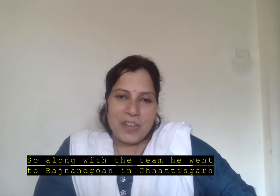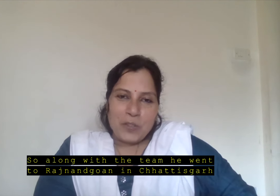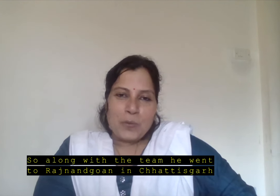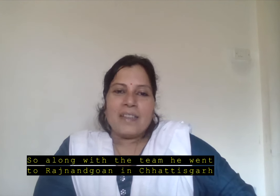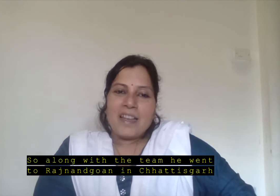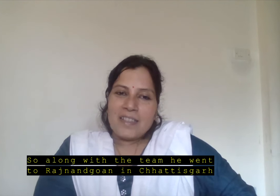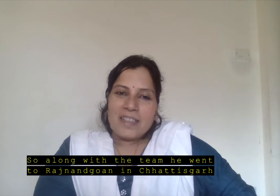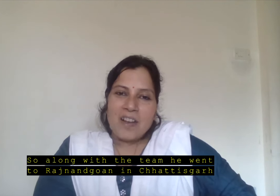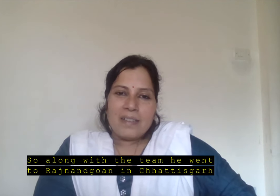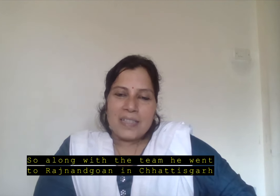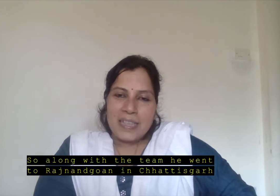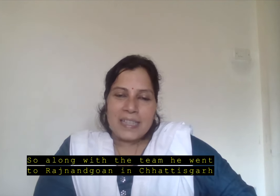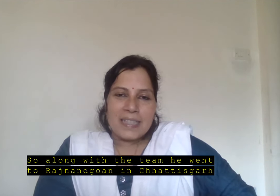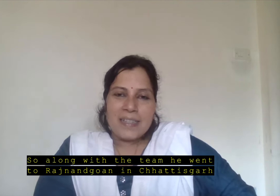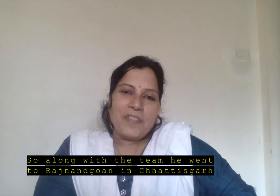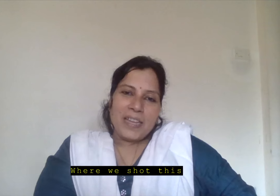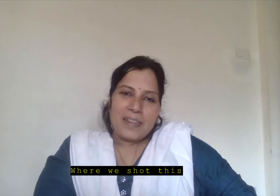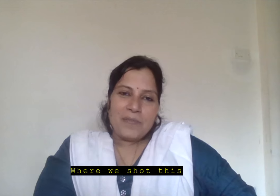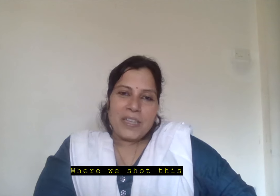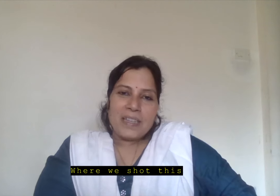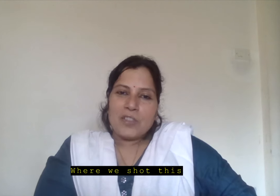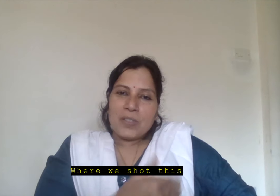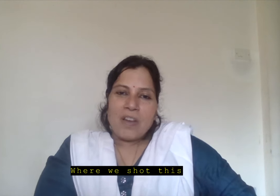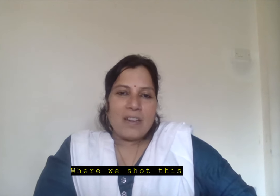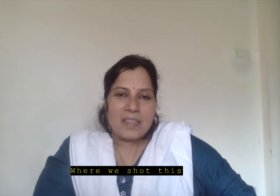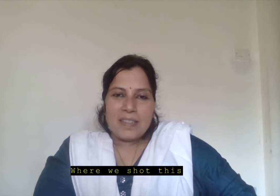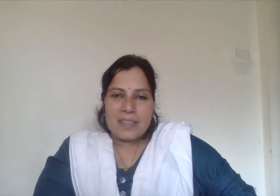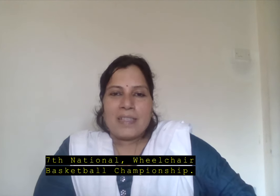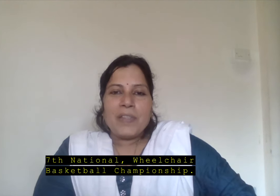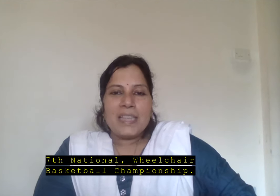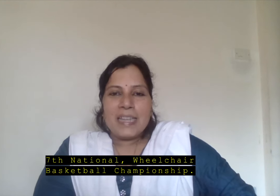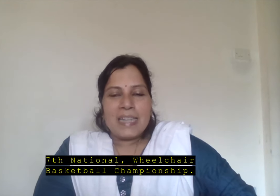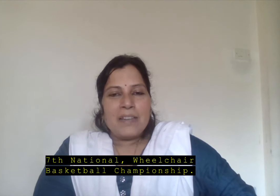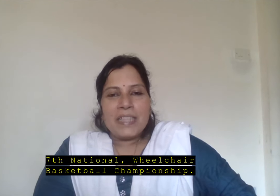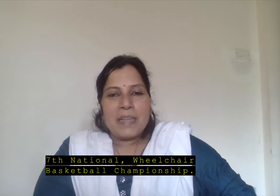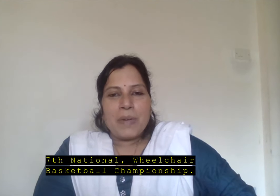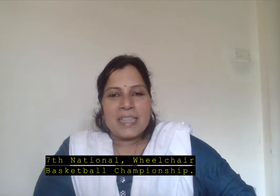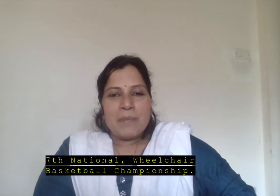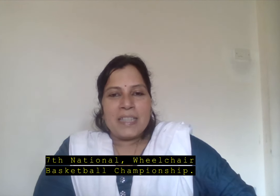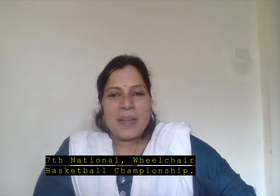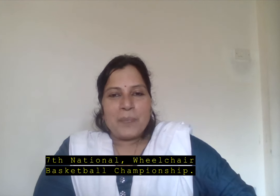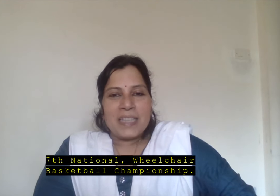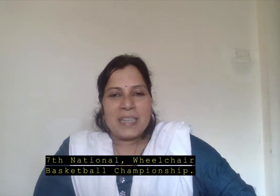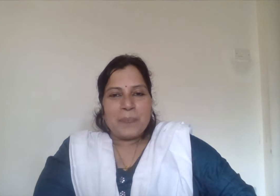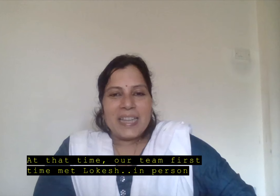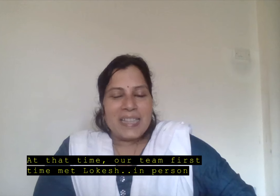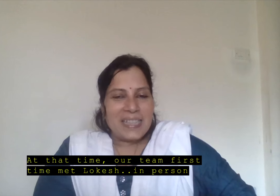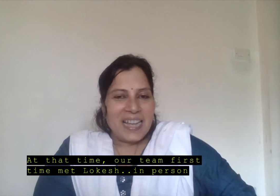to Rajnandgaon in Chhattisgarh, where we shot this 7th National Wheelchair Basketball Championship. At that time,